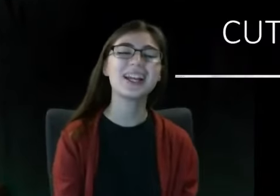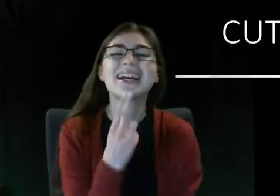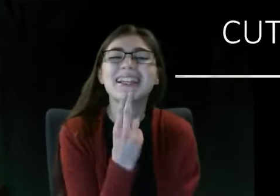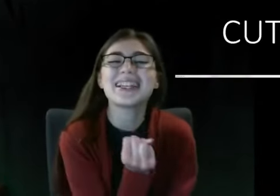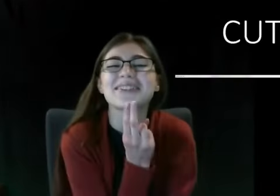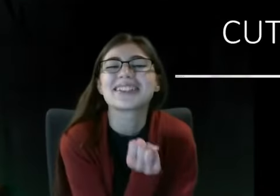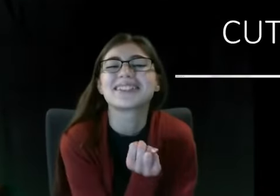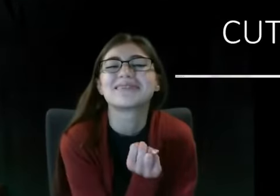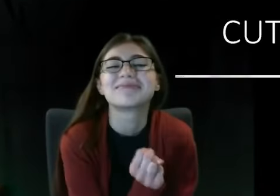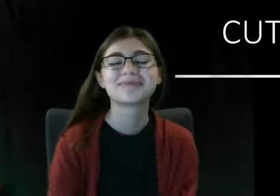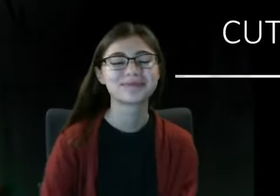Cute.